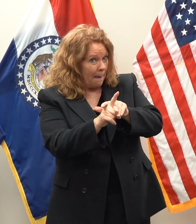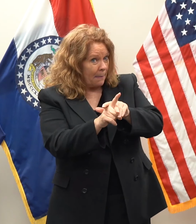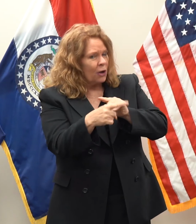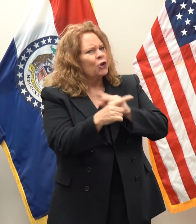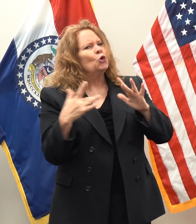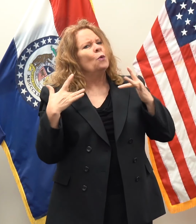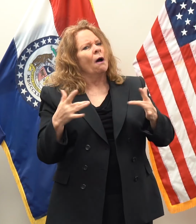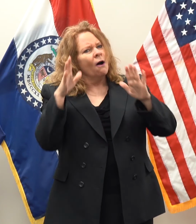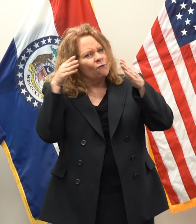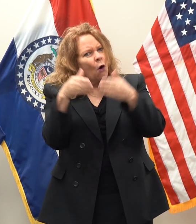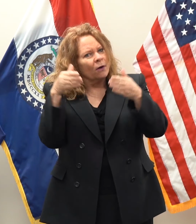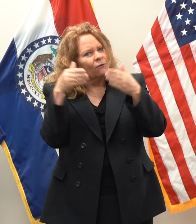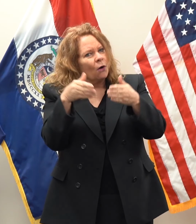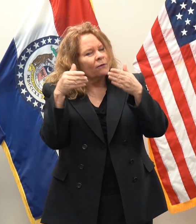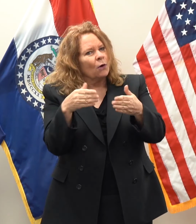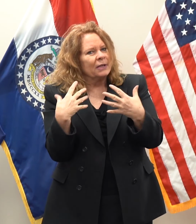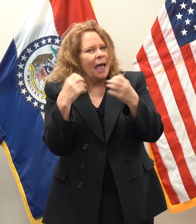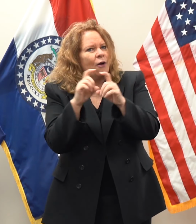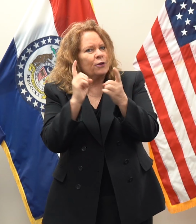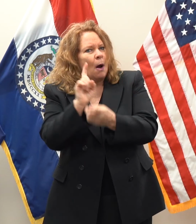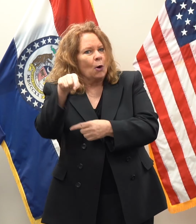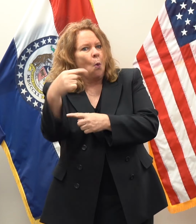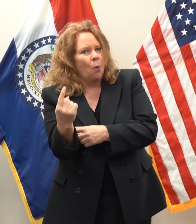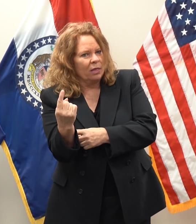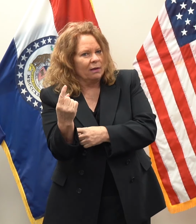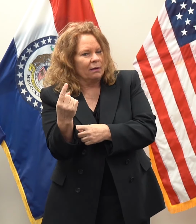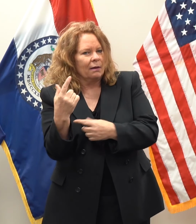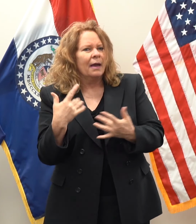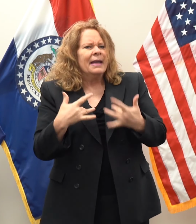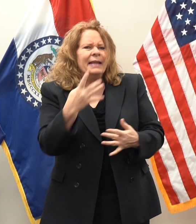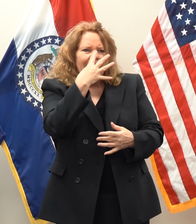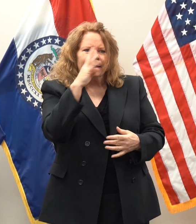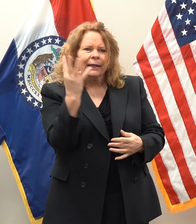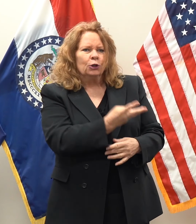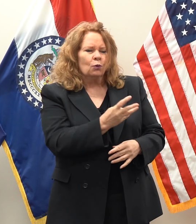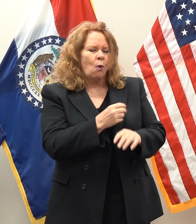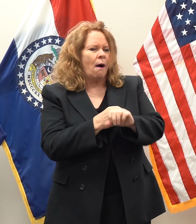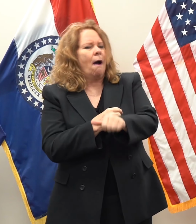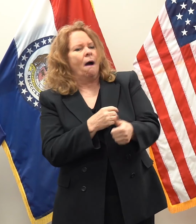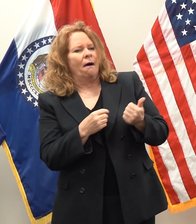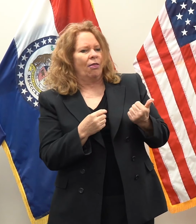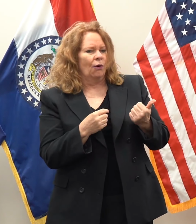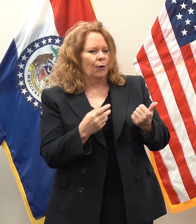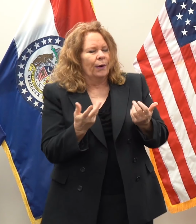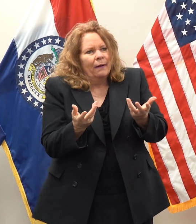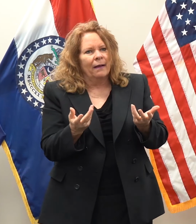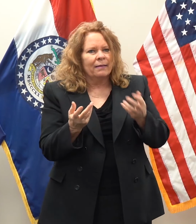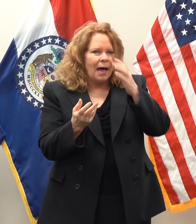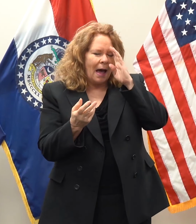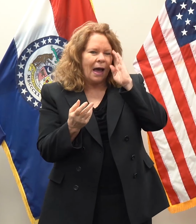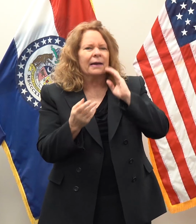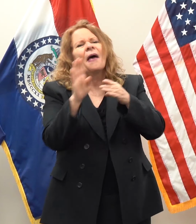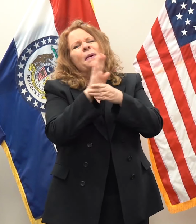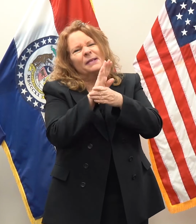focused on the reaction from the health department and didn't listen to other possibilities, let's say, i.e. the